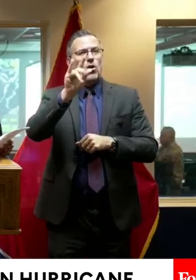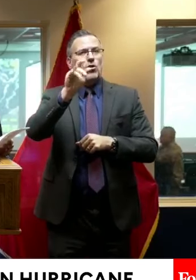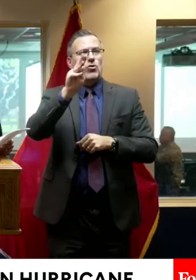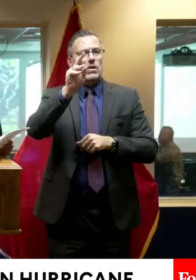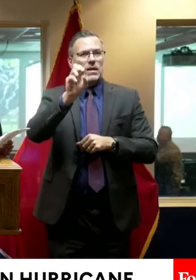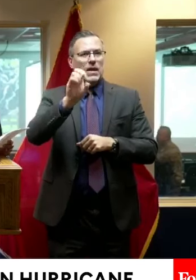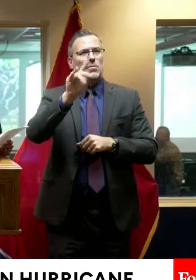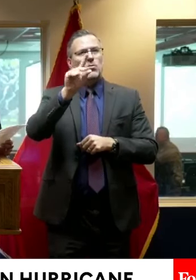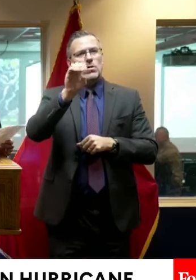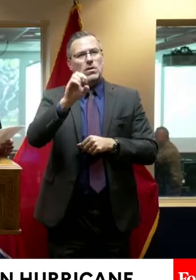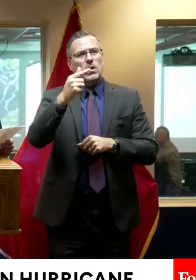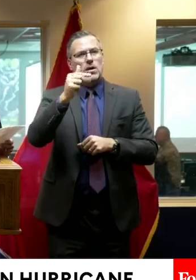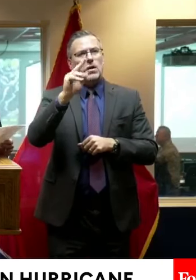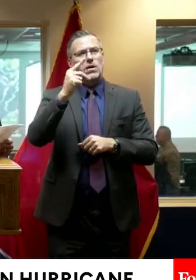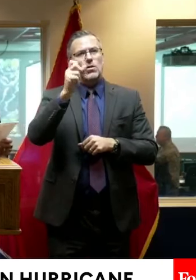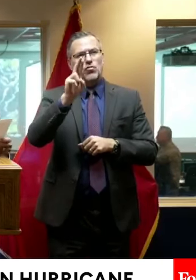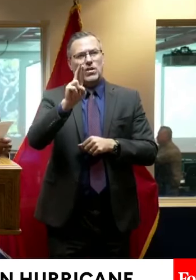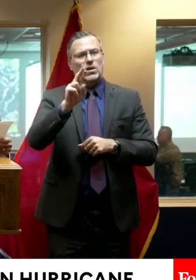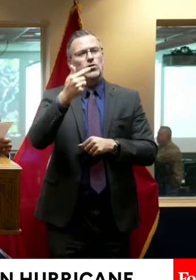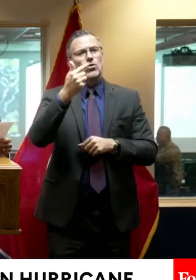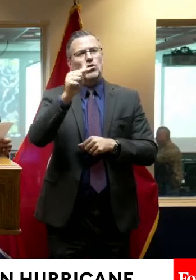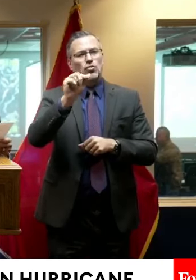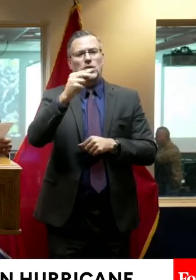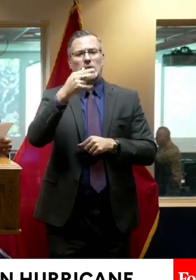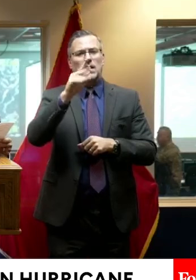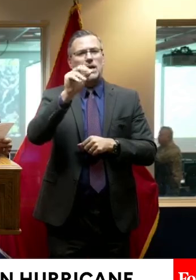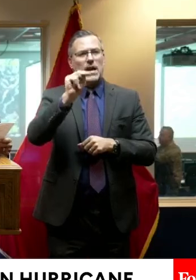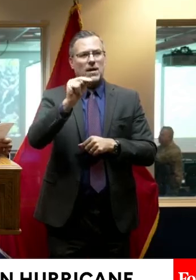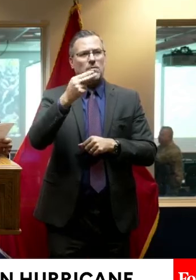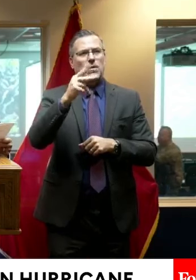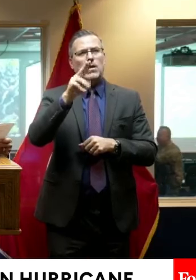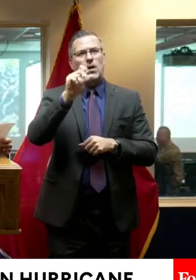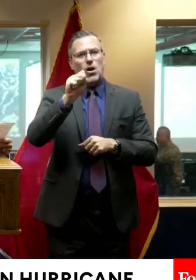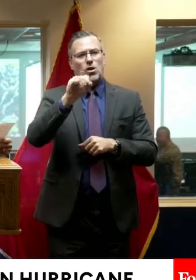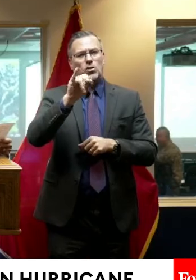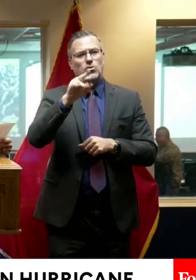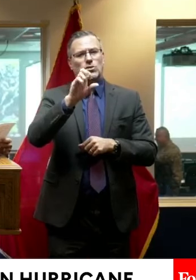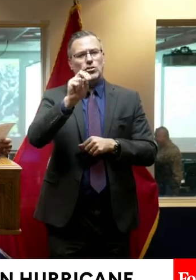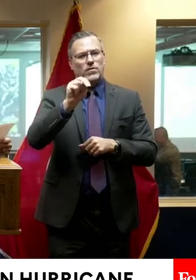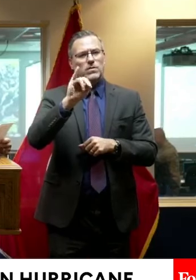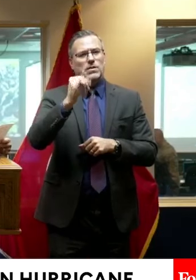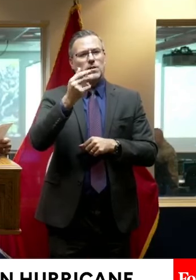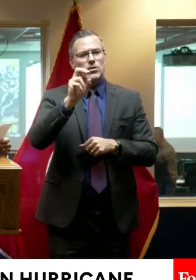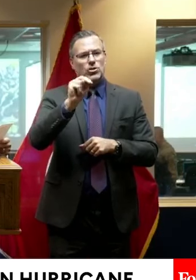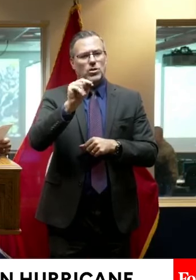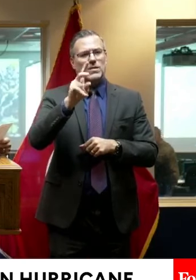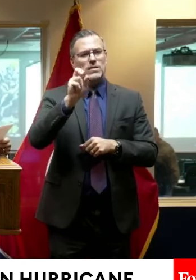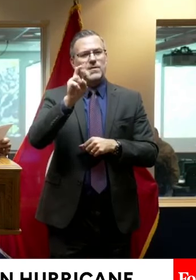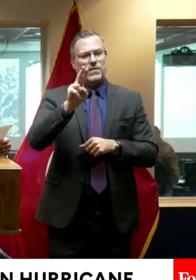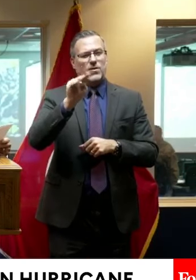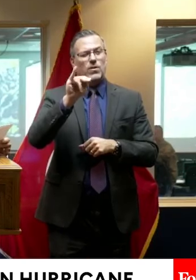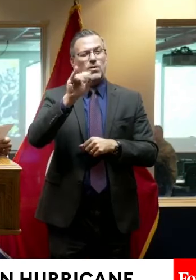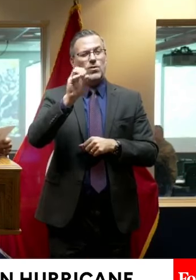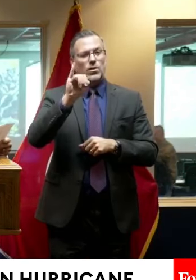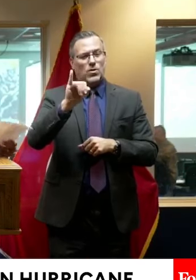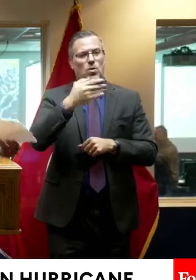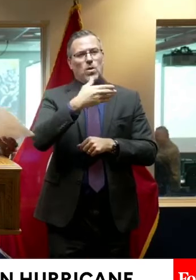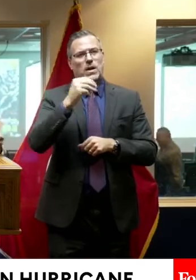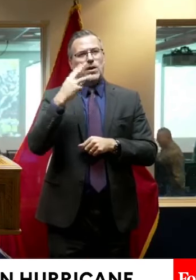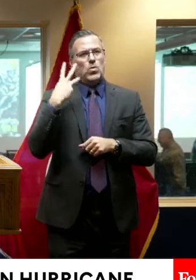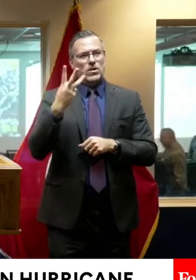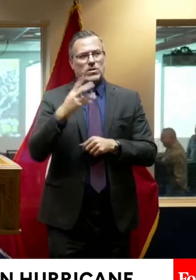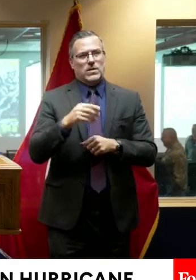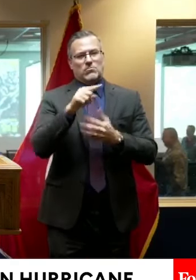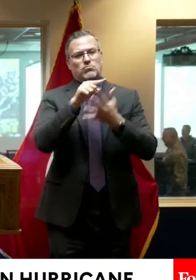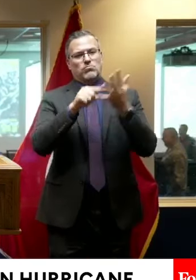Cock, Granger, Green, Hamblin, Hawkins, Jefferson, Johnson, Sevier, Sullivan, Unicoi, in Washington.